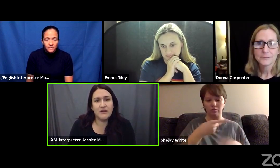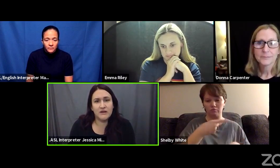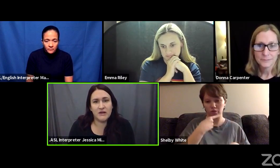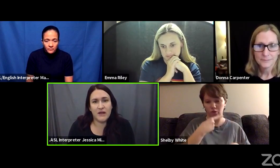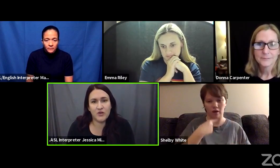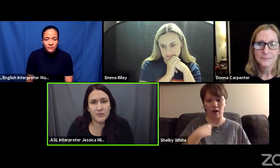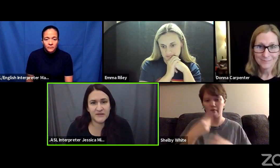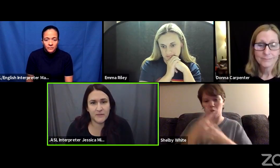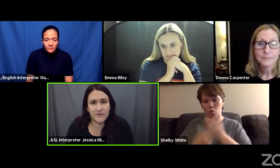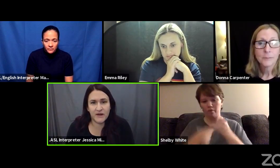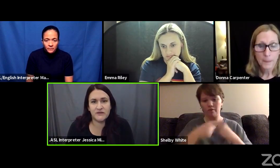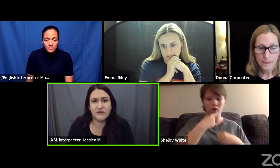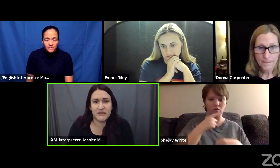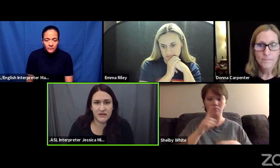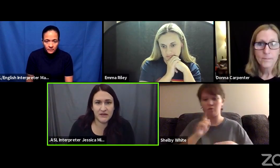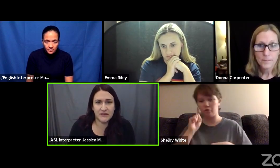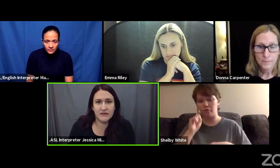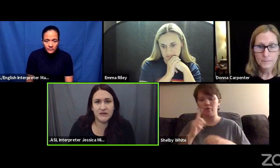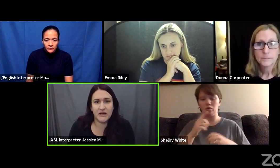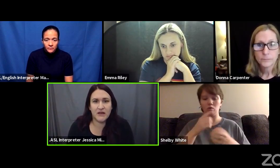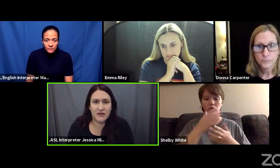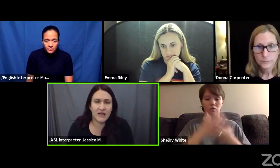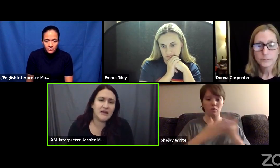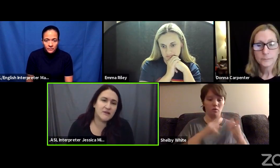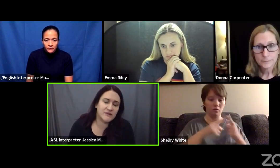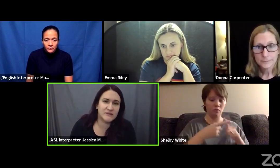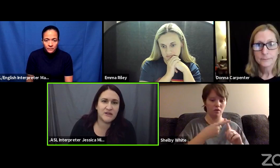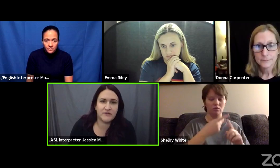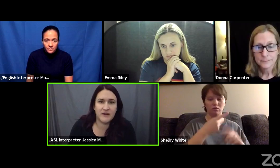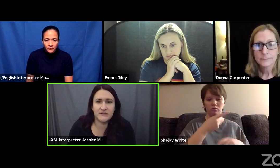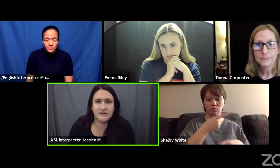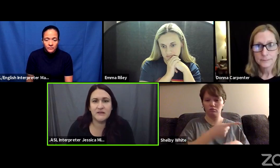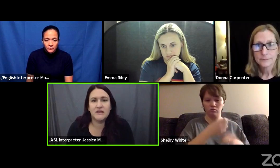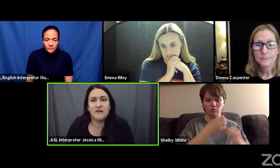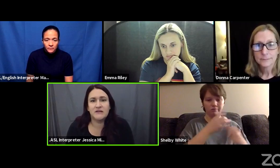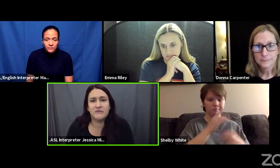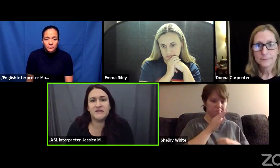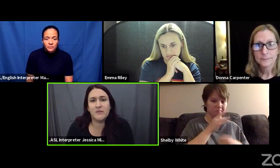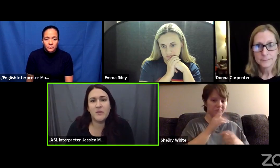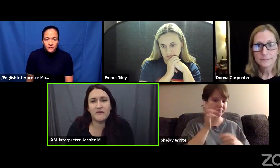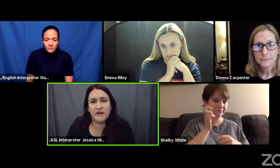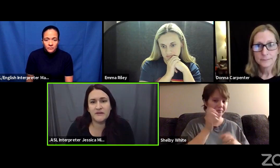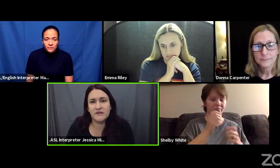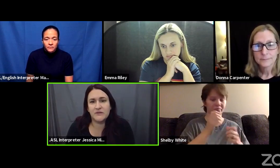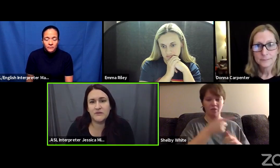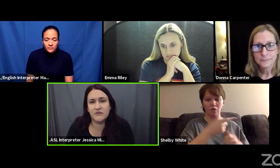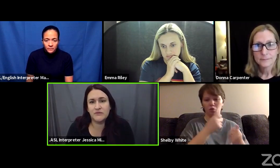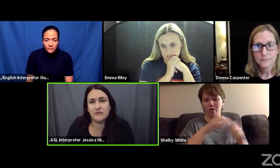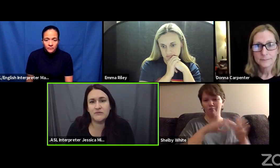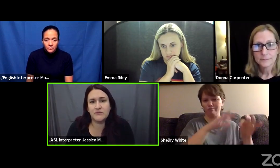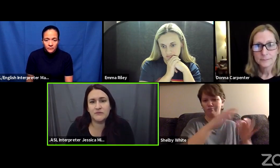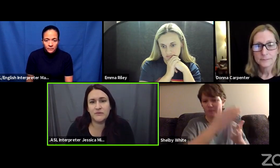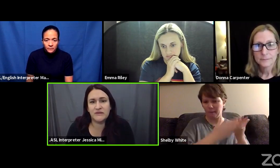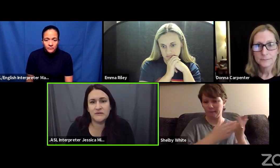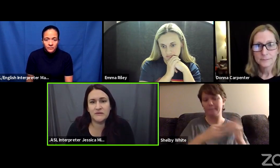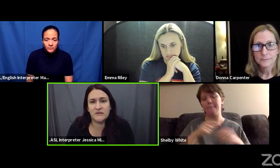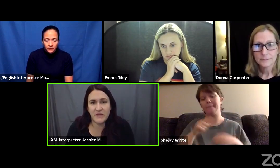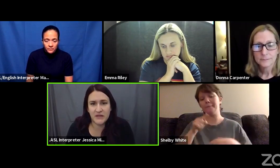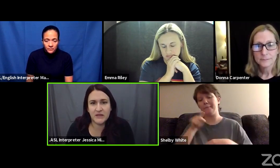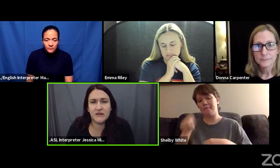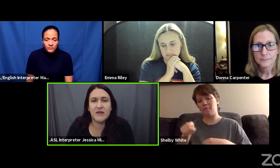So I grew up with some friends who could hear, and I also had some deaf friends. But some of my friends who